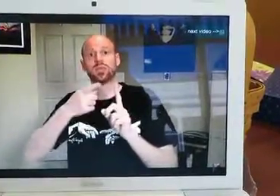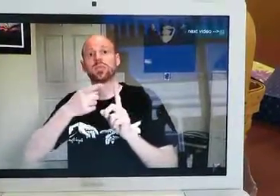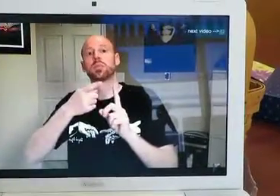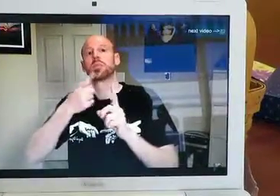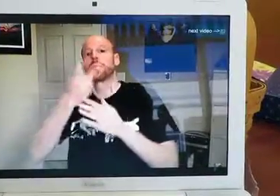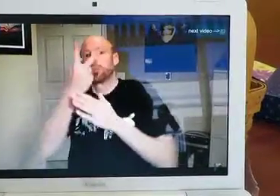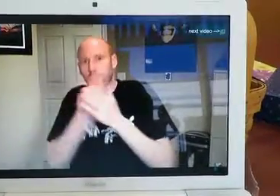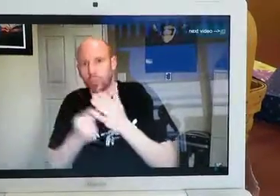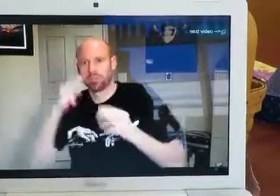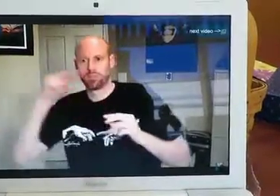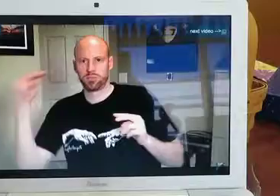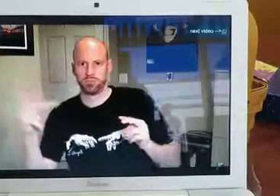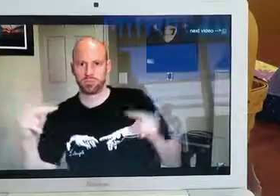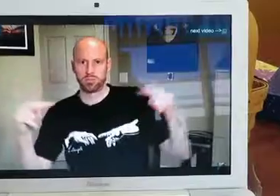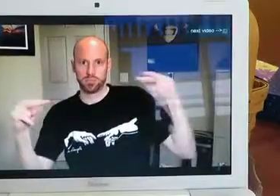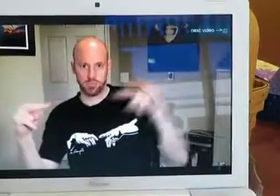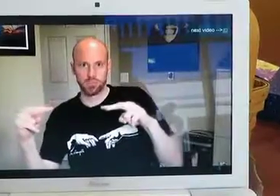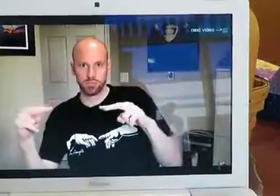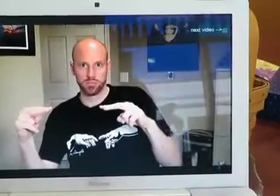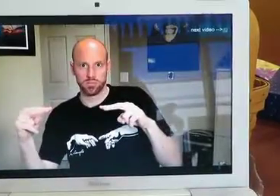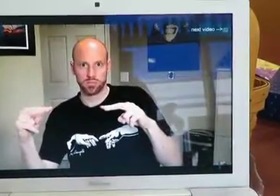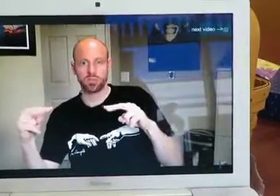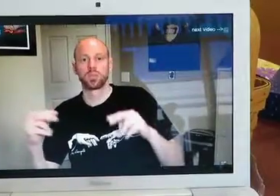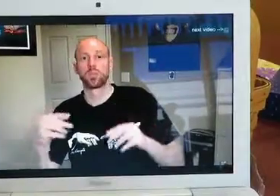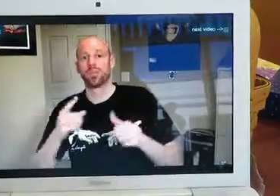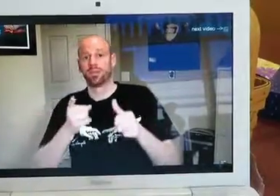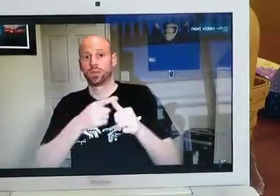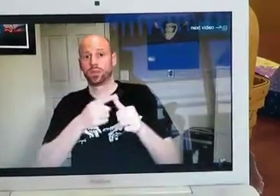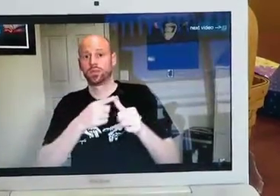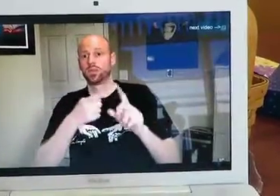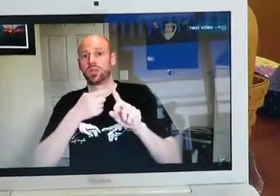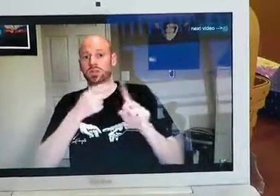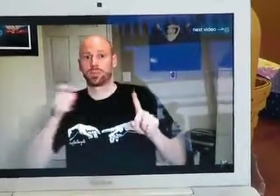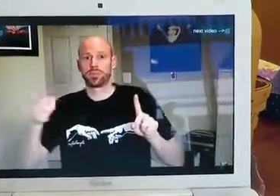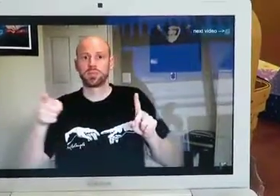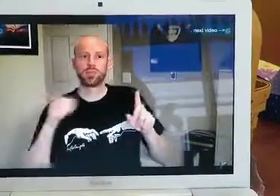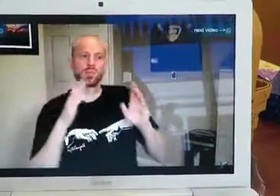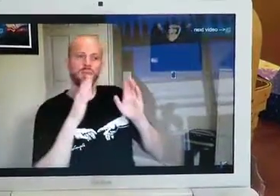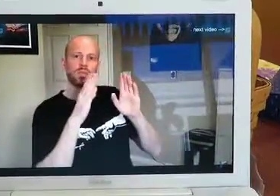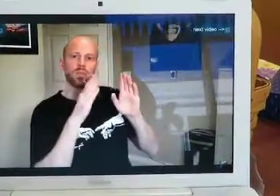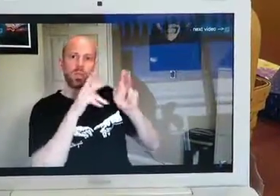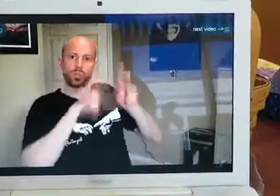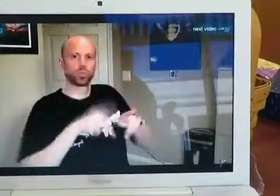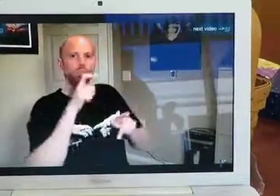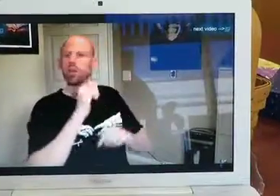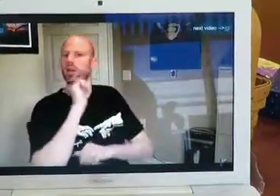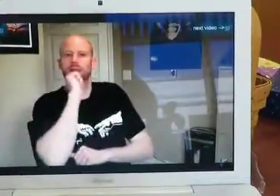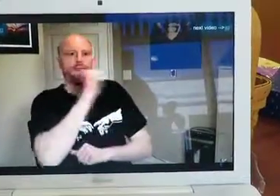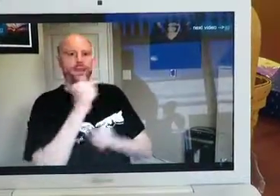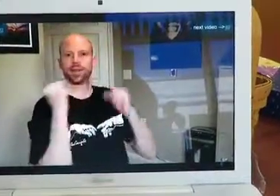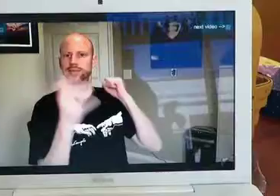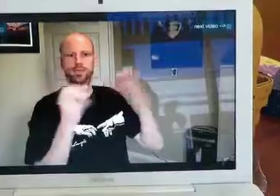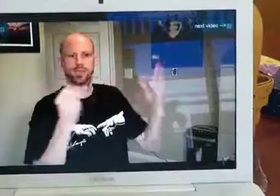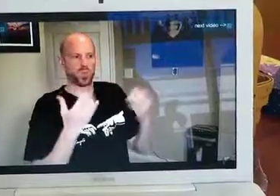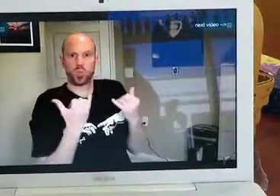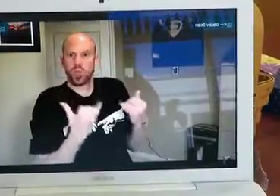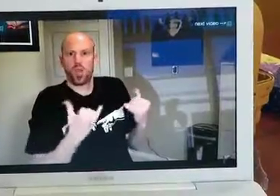And I'm going to be discussing both perspectives as well. But first, we're going to focus in on the person not